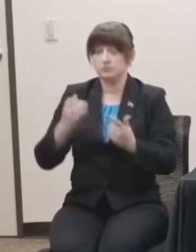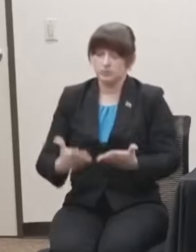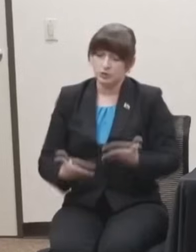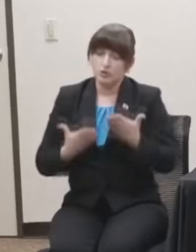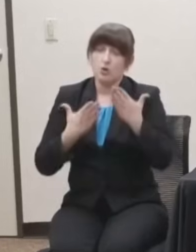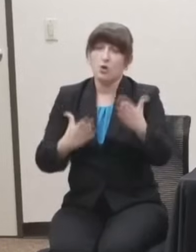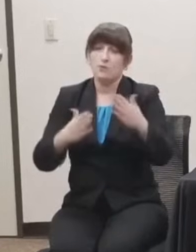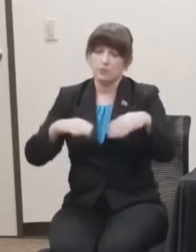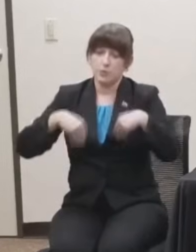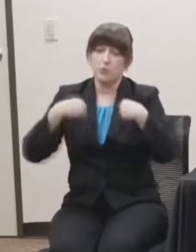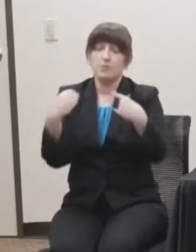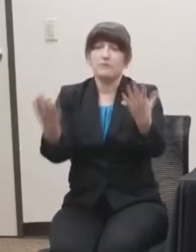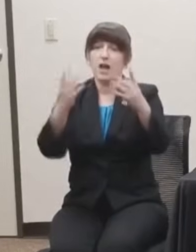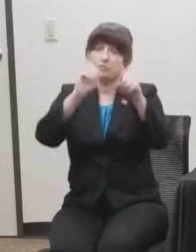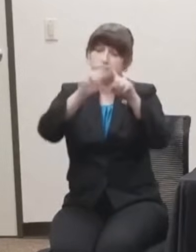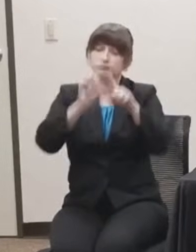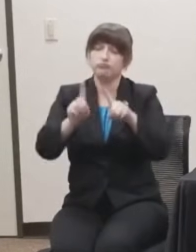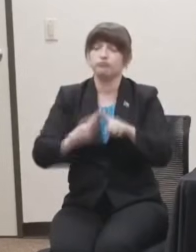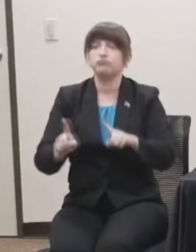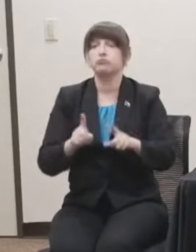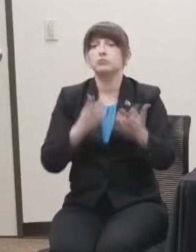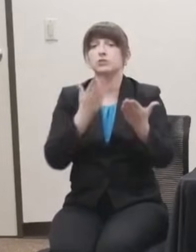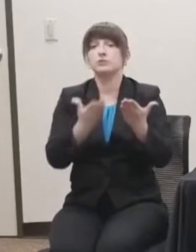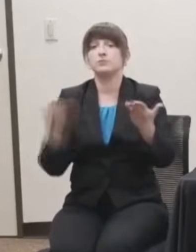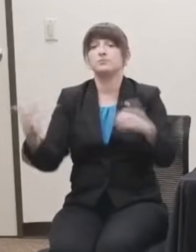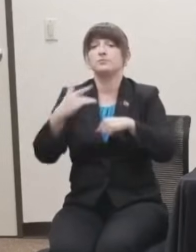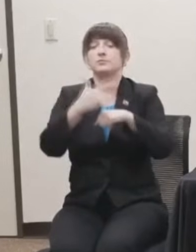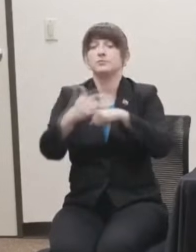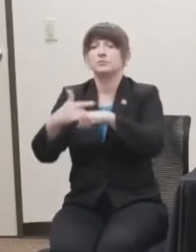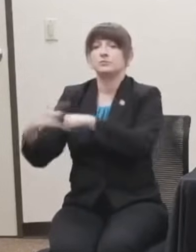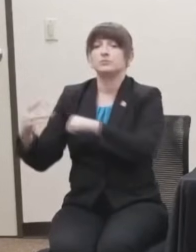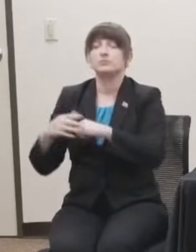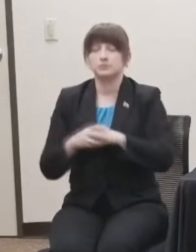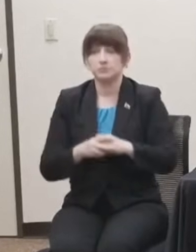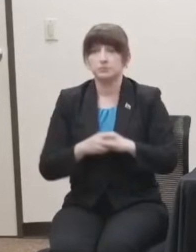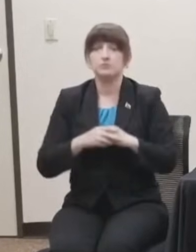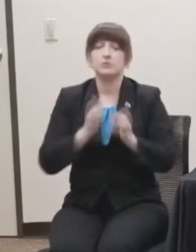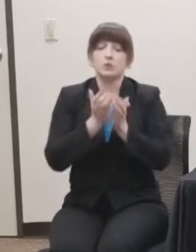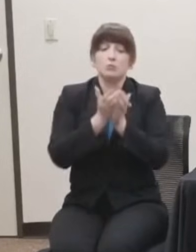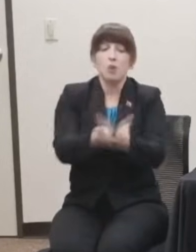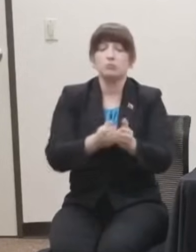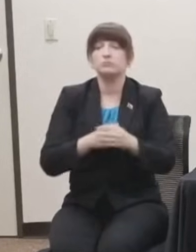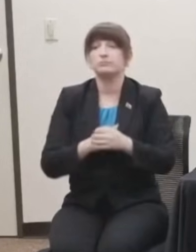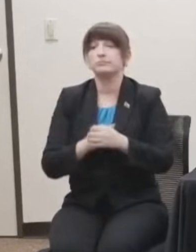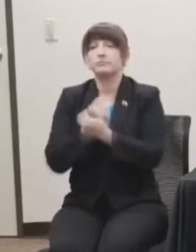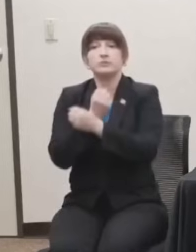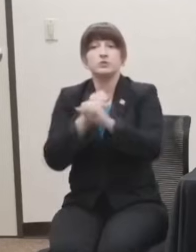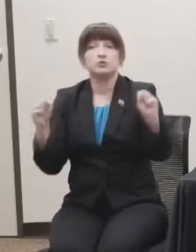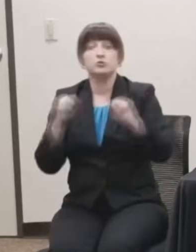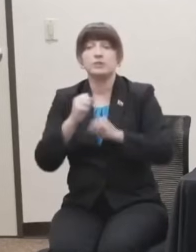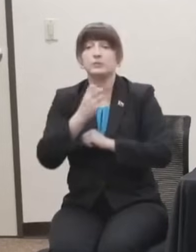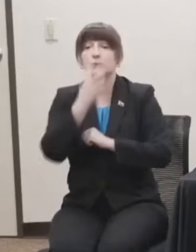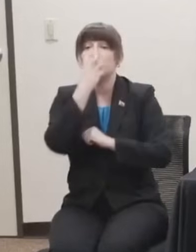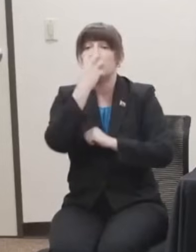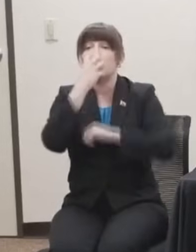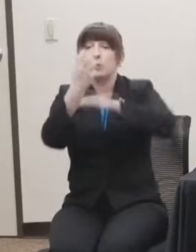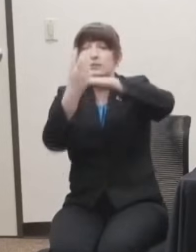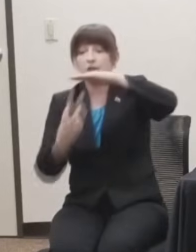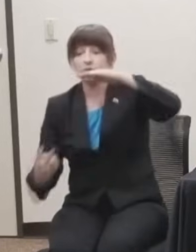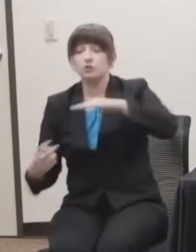searches, whether it be boat teams, rescue, divers, helicopters, drone operators,